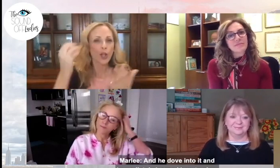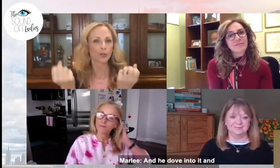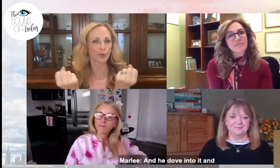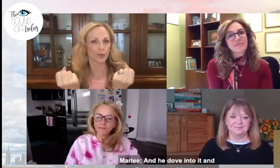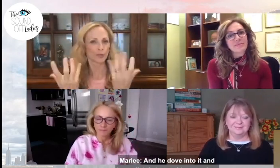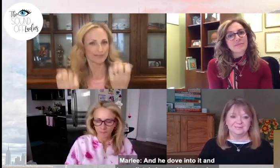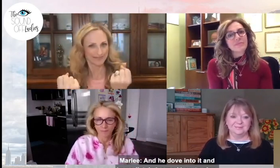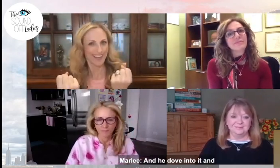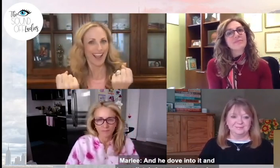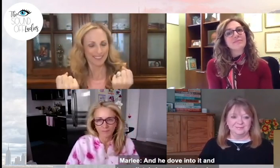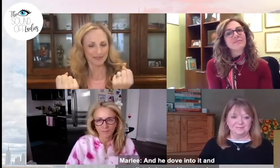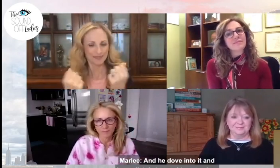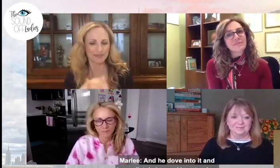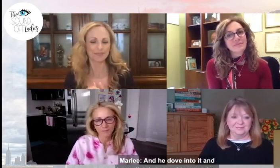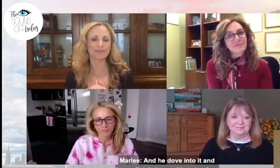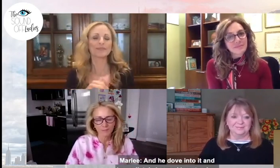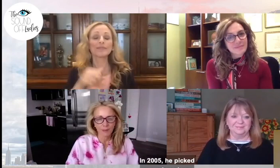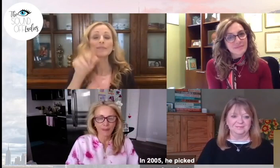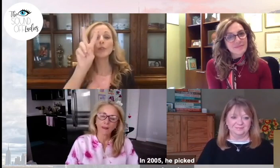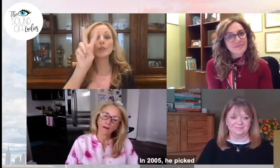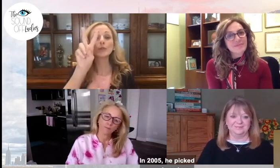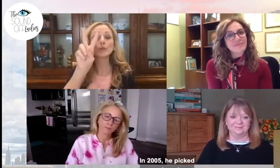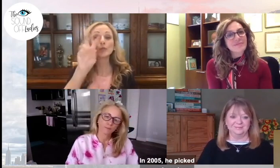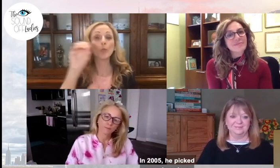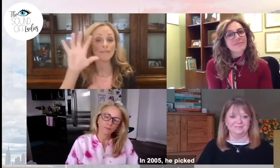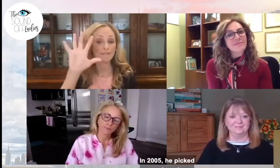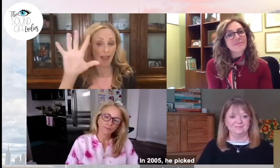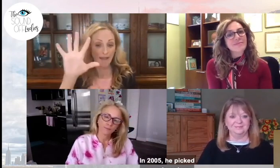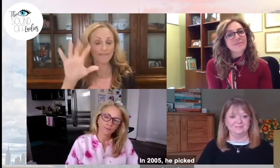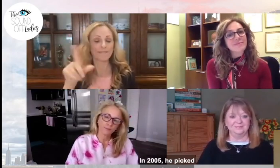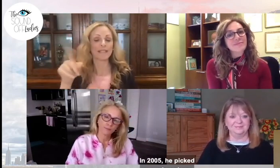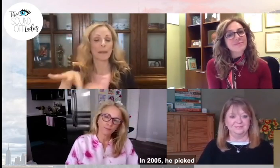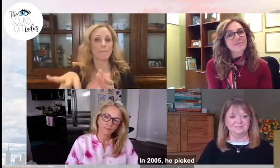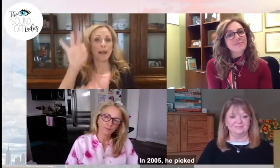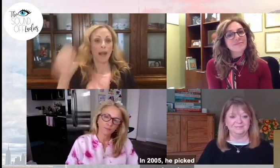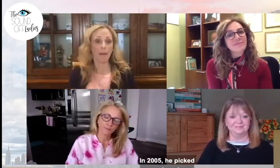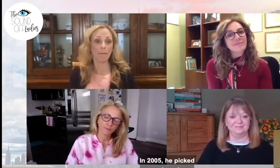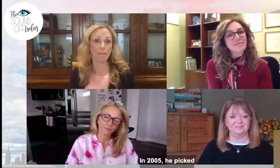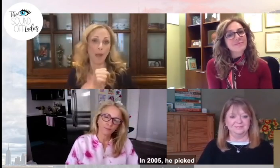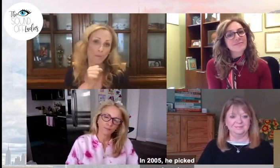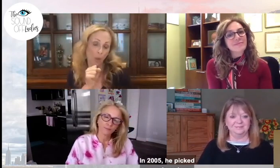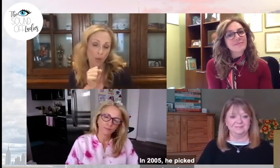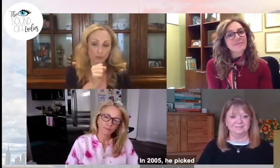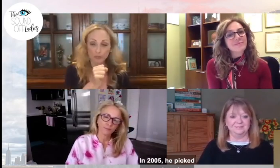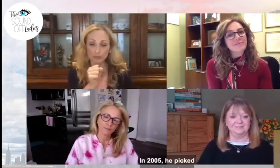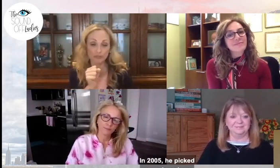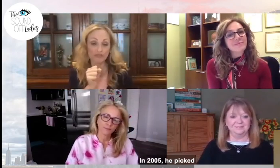He immersed right into signing in the deaf community. In 2005, he picked up the